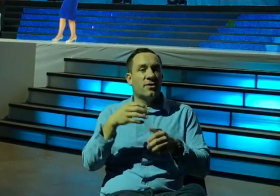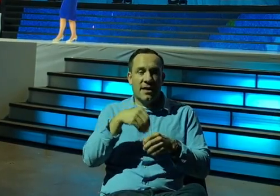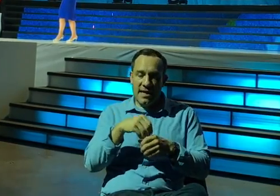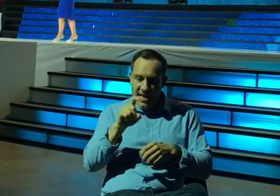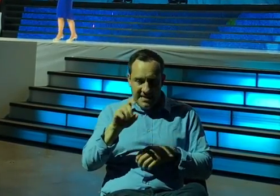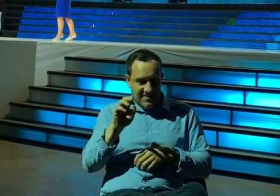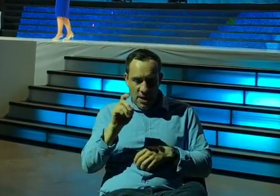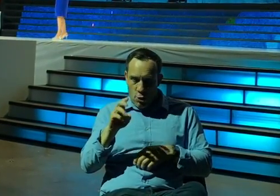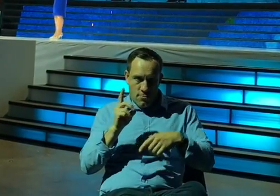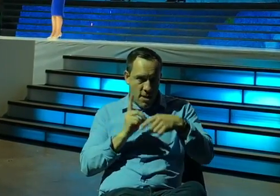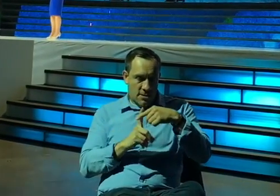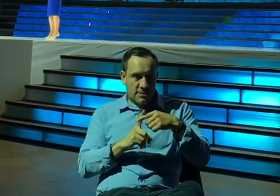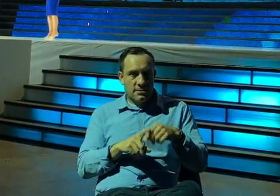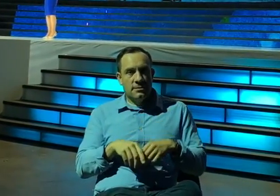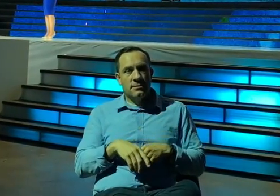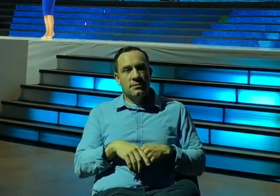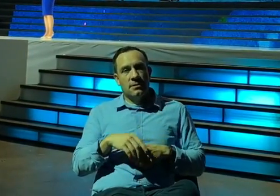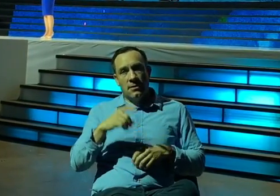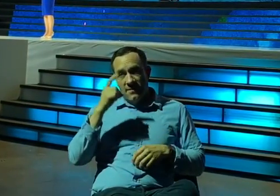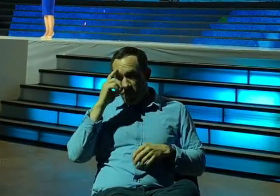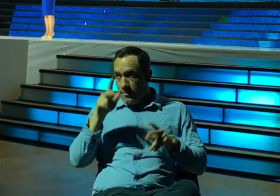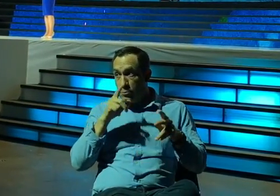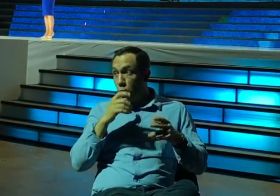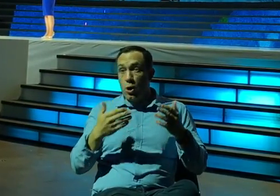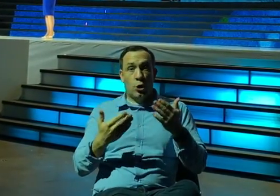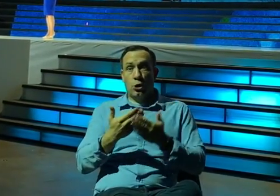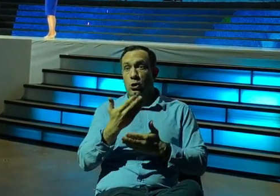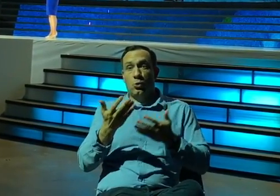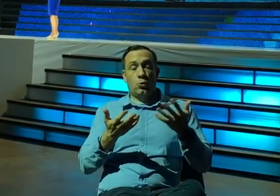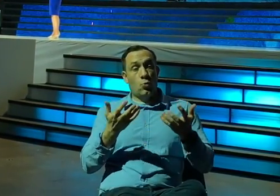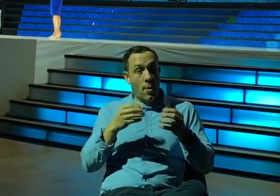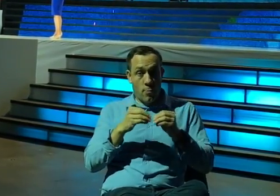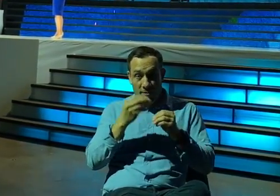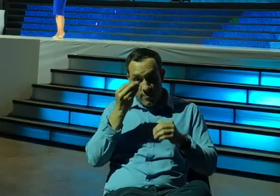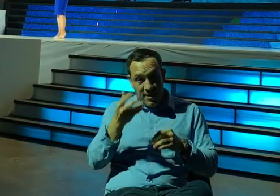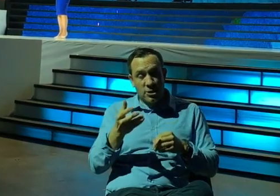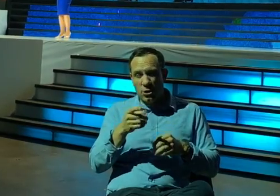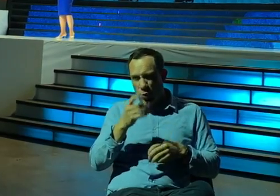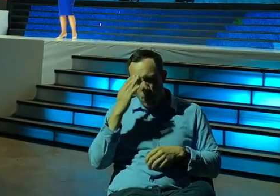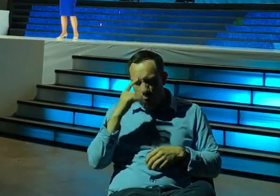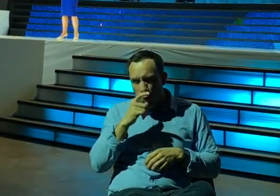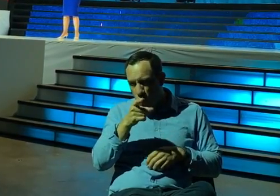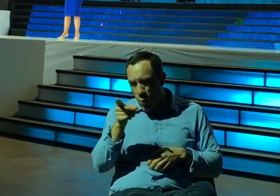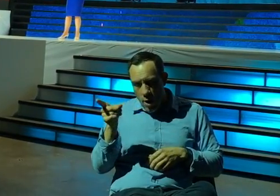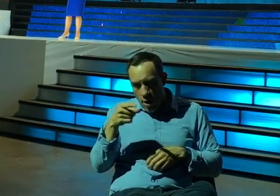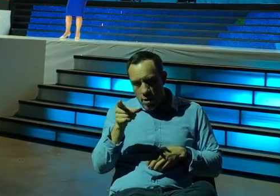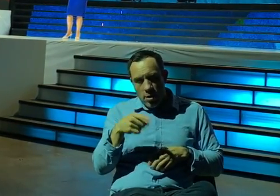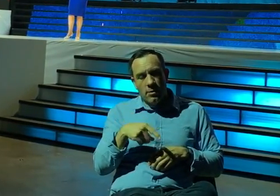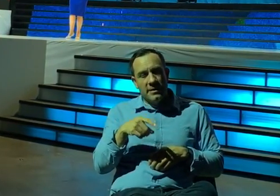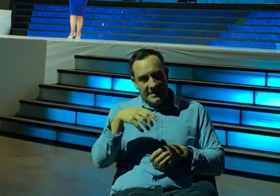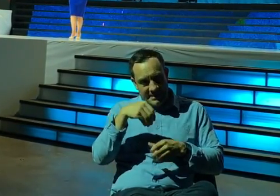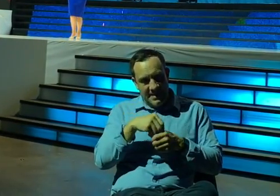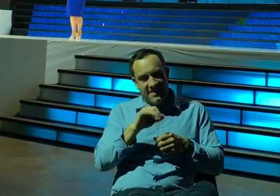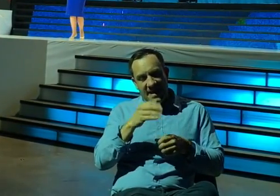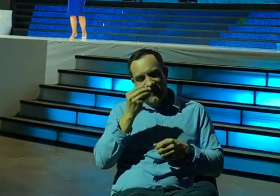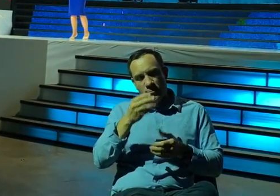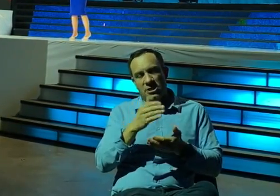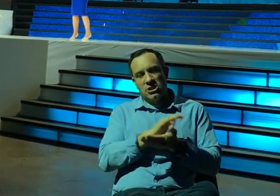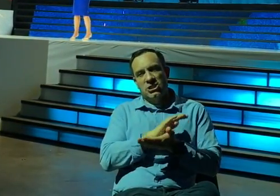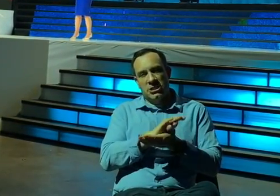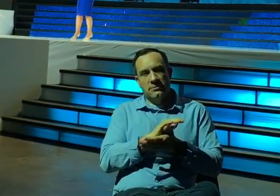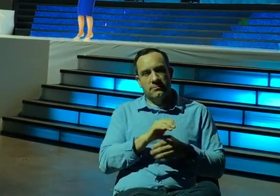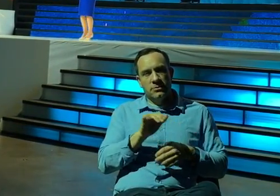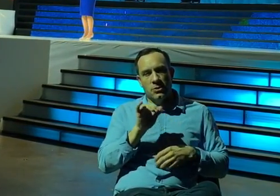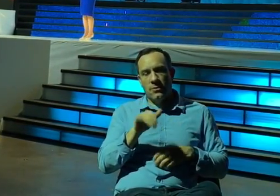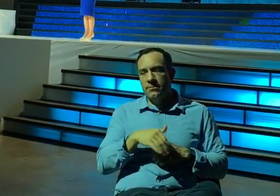Deep dive for people that are green out there that want more information. You guys know who you are. It's in that information sheet. So that's the